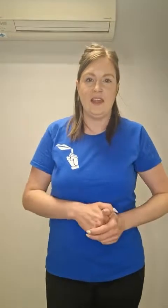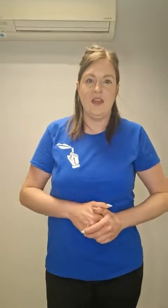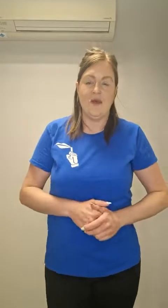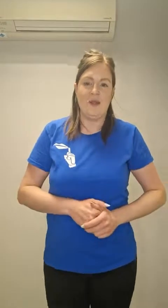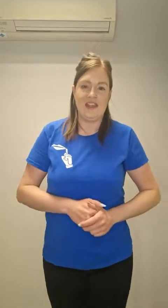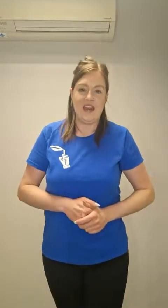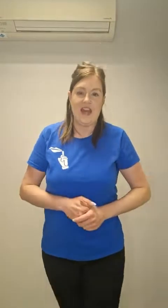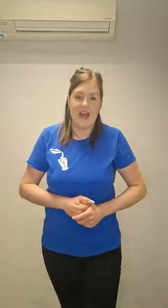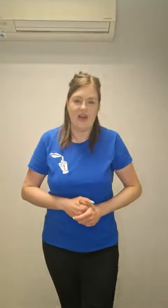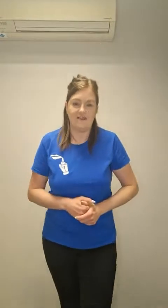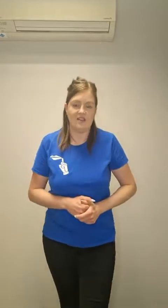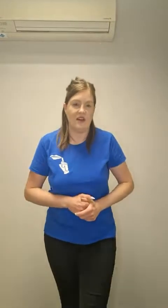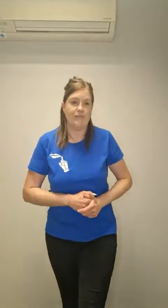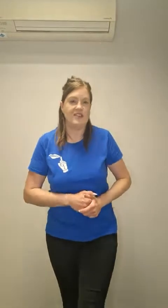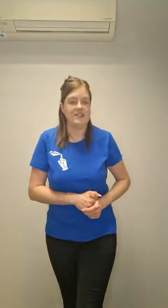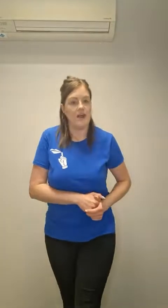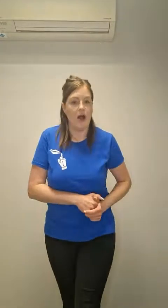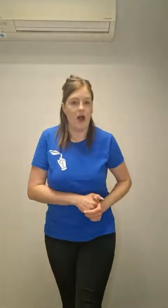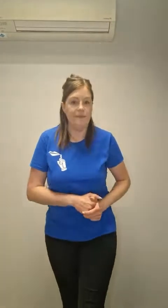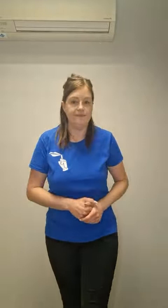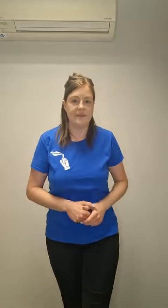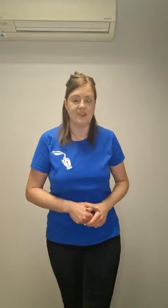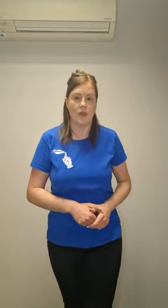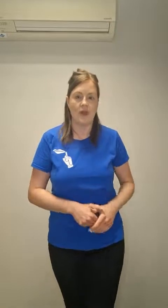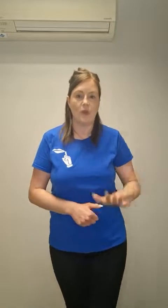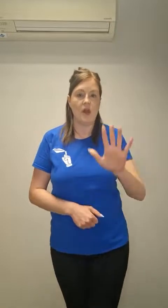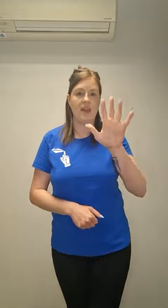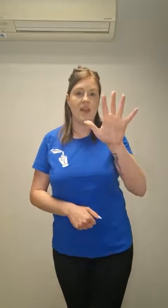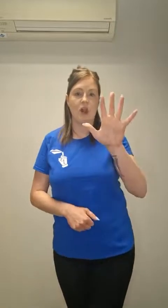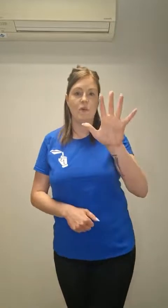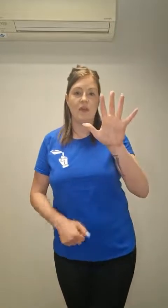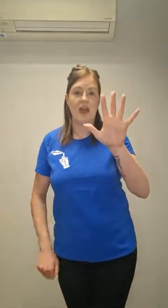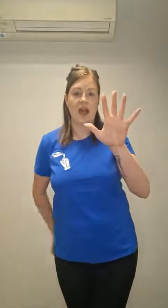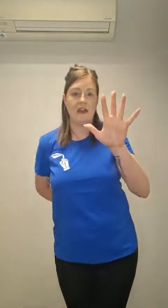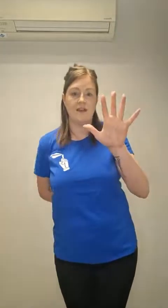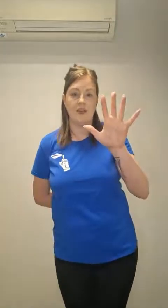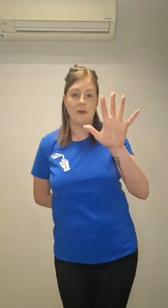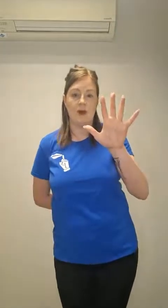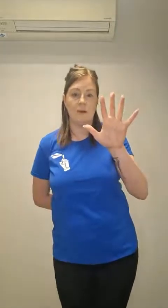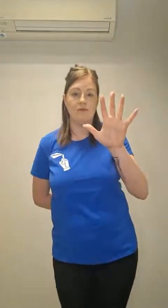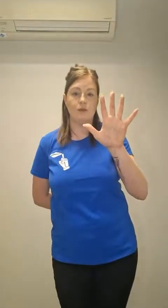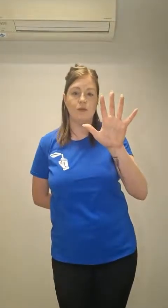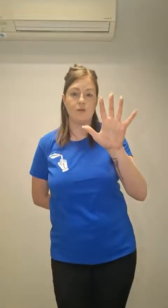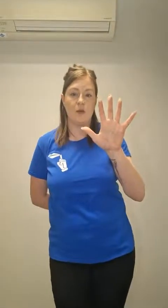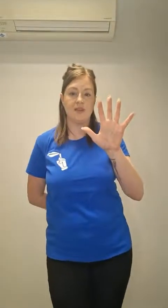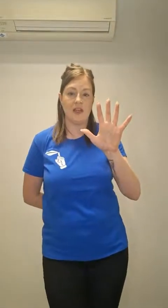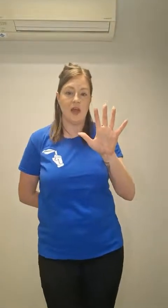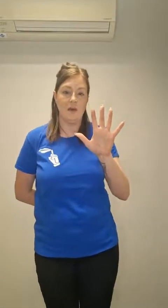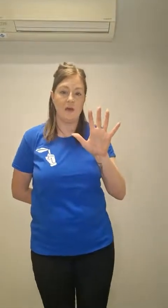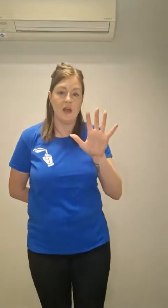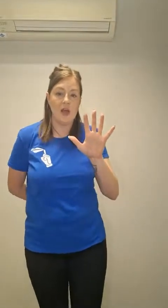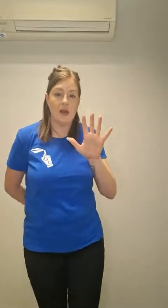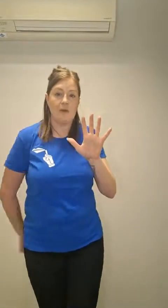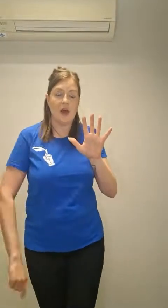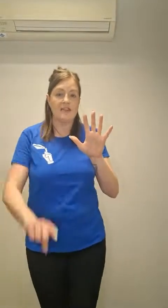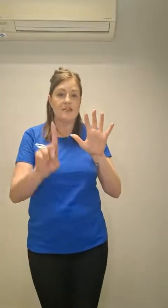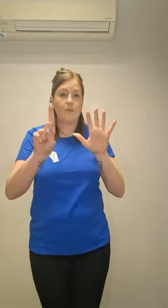We then have the sign for cinema. So a working open hand, palm forward pointing up, behind